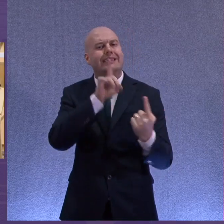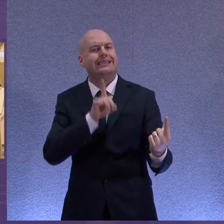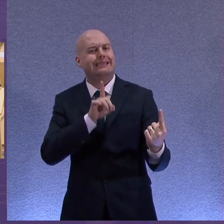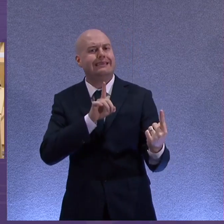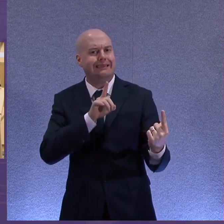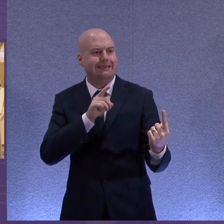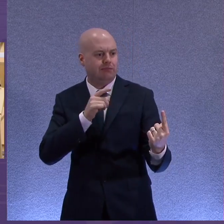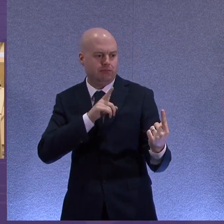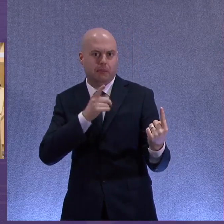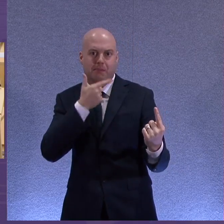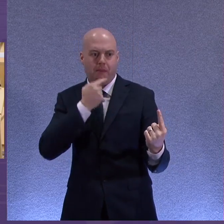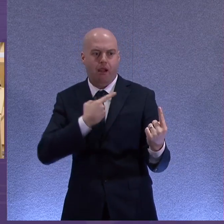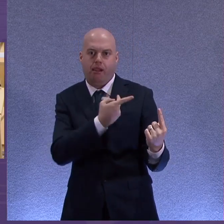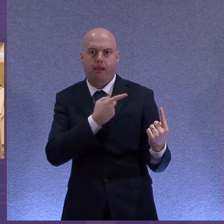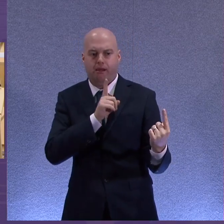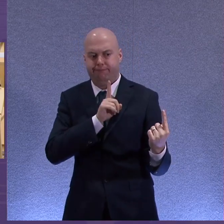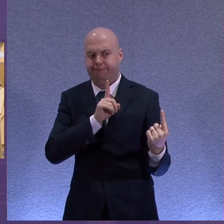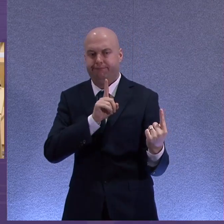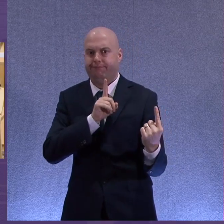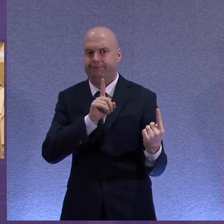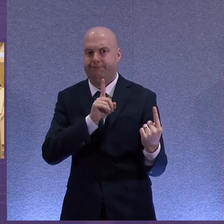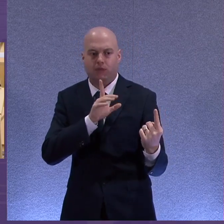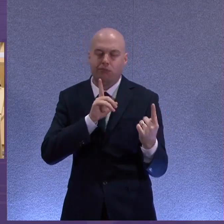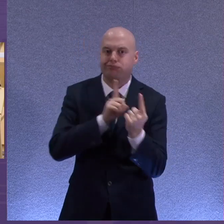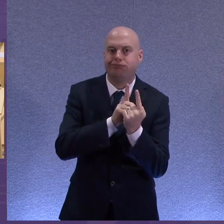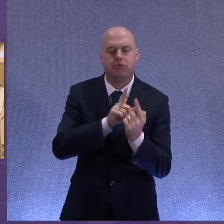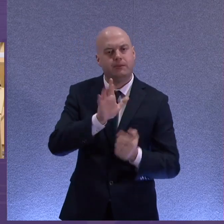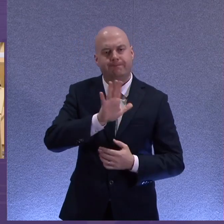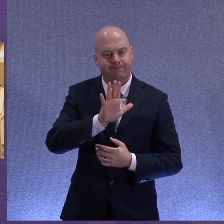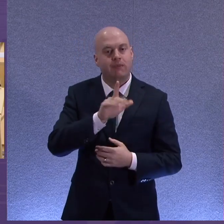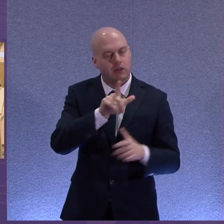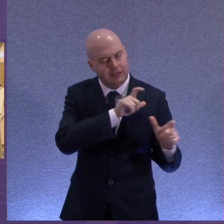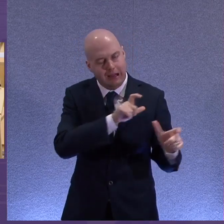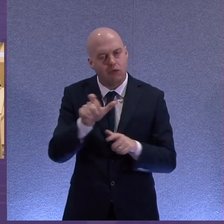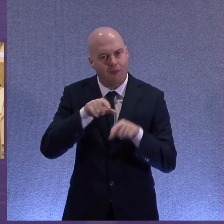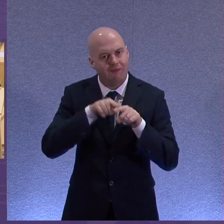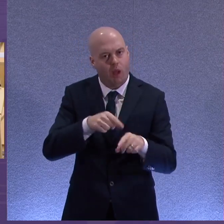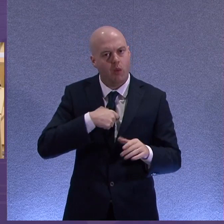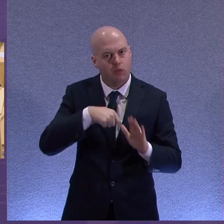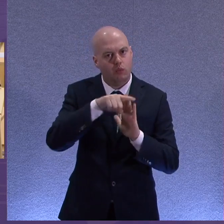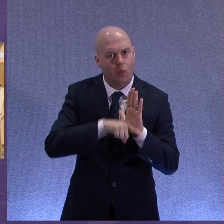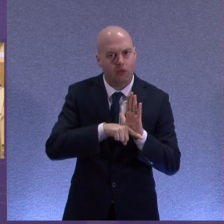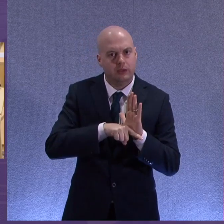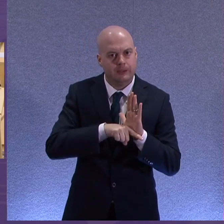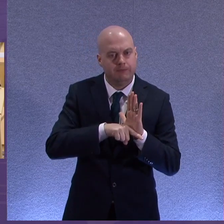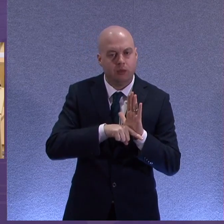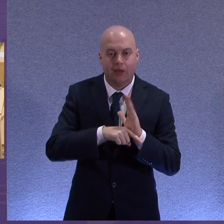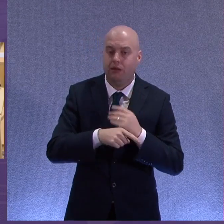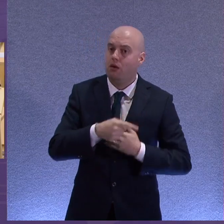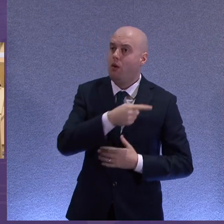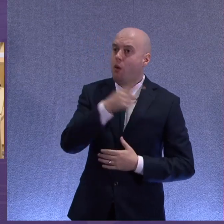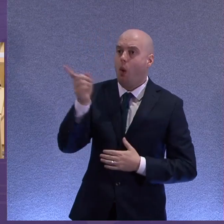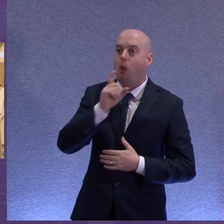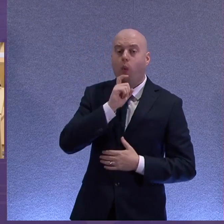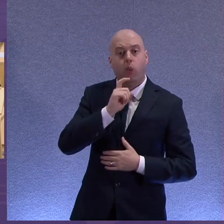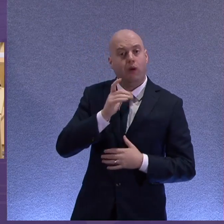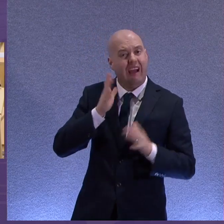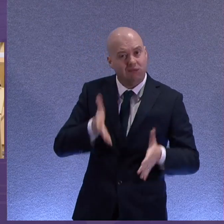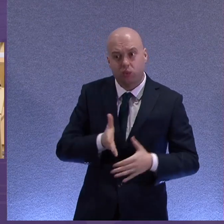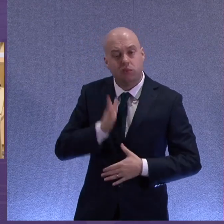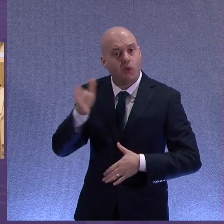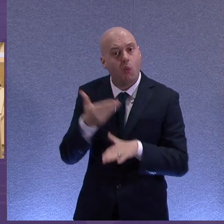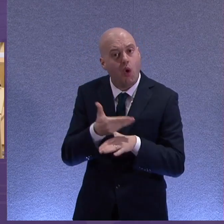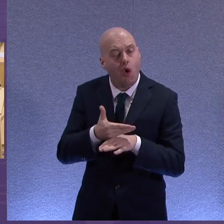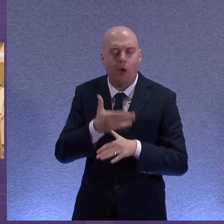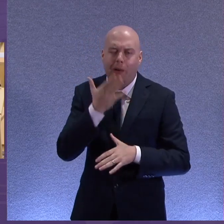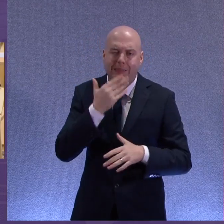or who work in care should continue to carry out those responsibilities, but again should follow social distancing measures as much as possible and hand